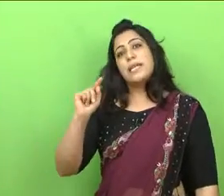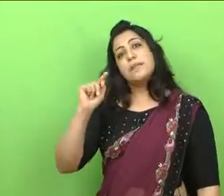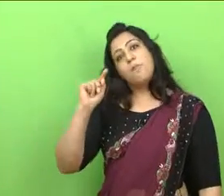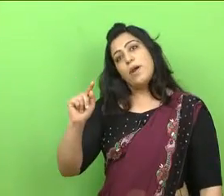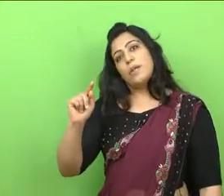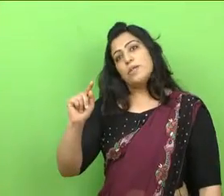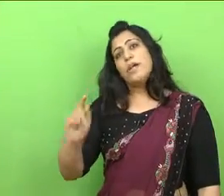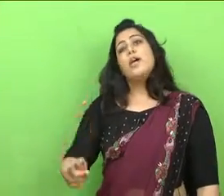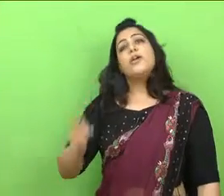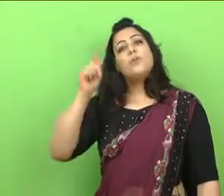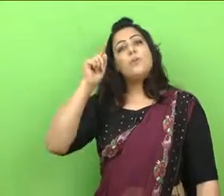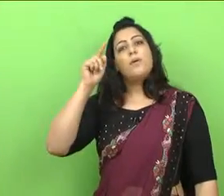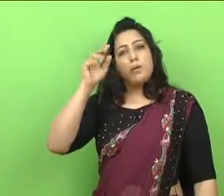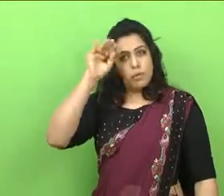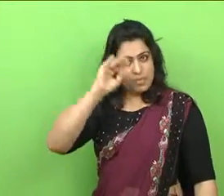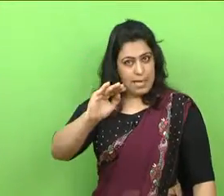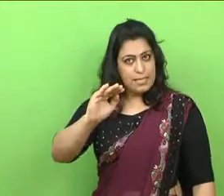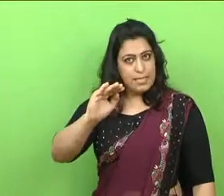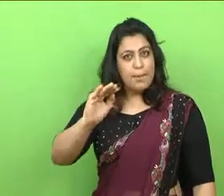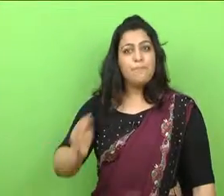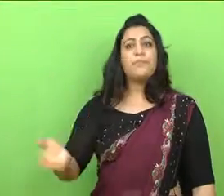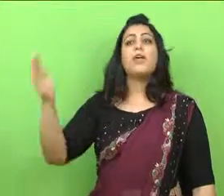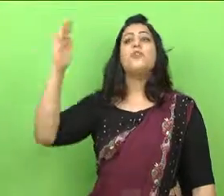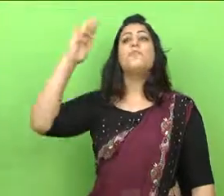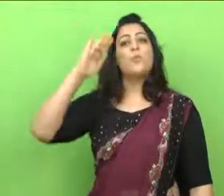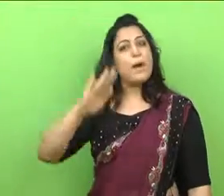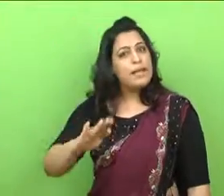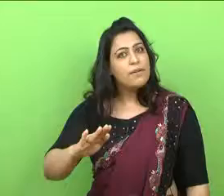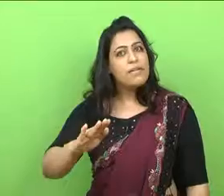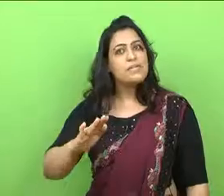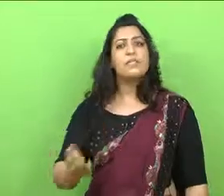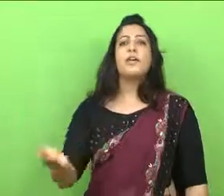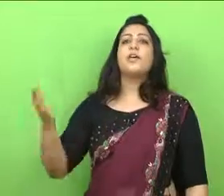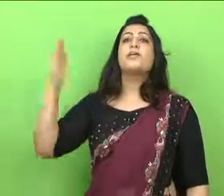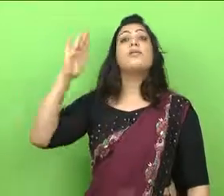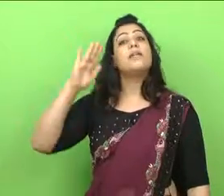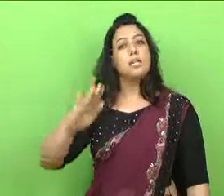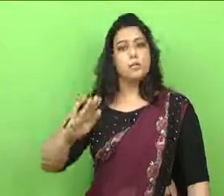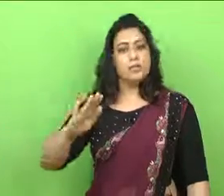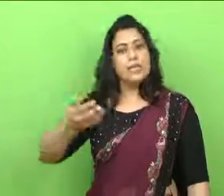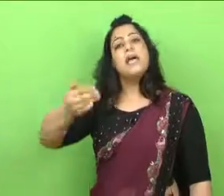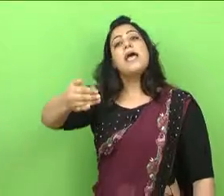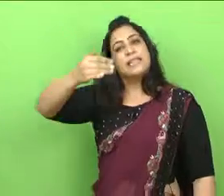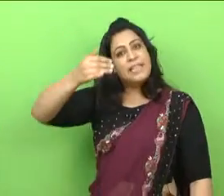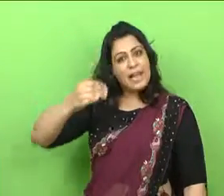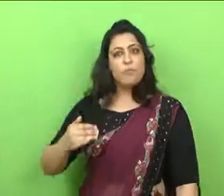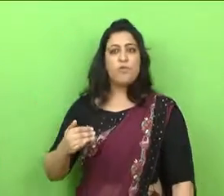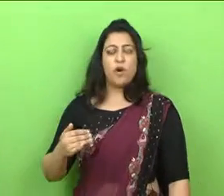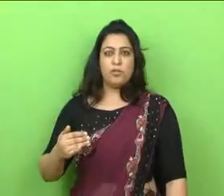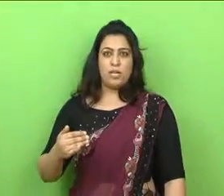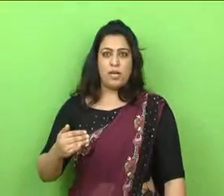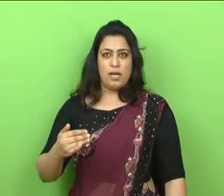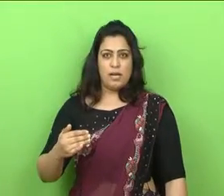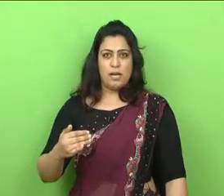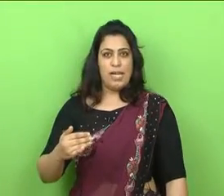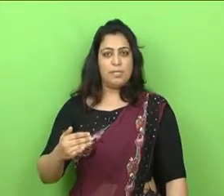a point, you state it, you provide the reasons, you conclude it, then move on to the next